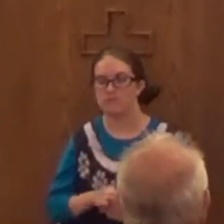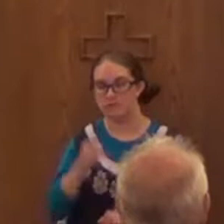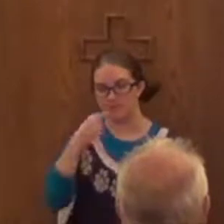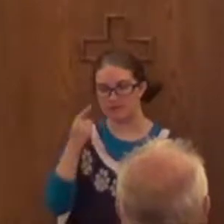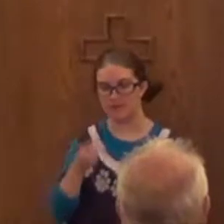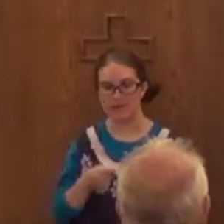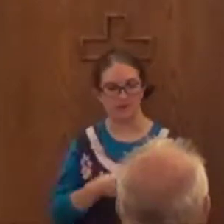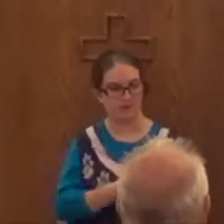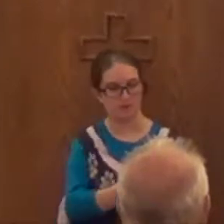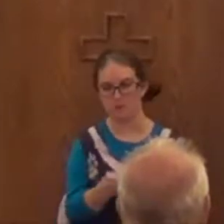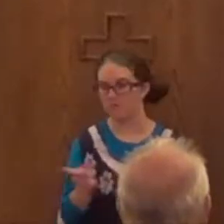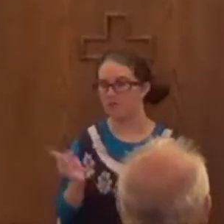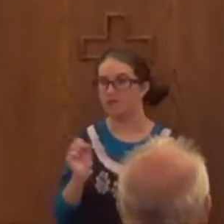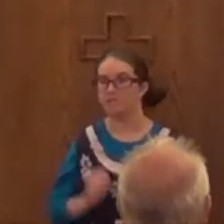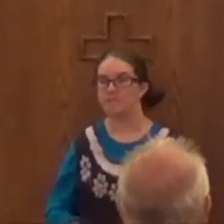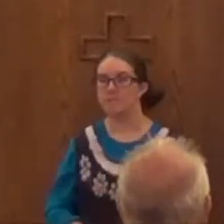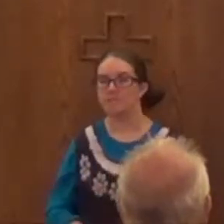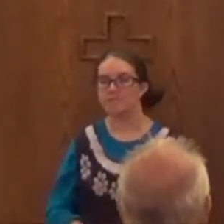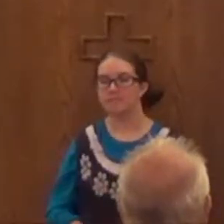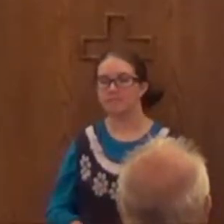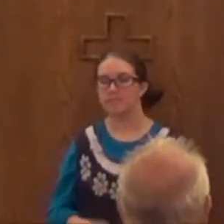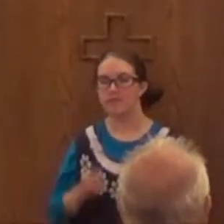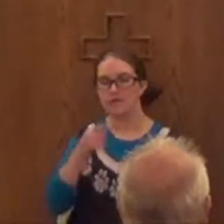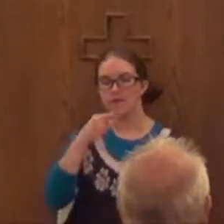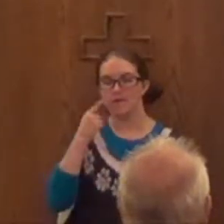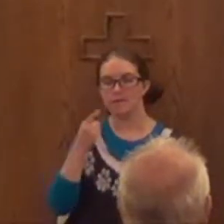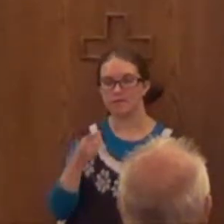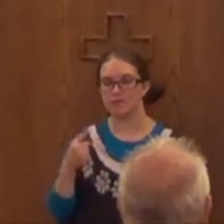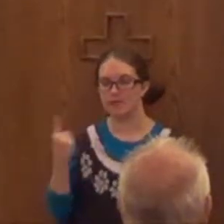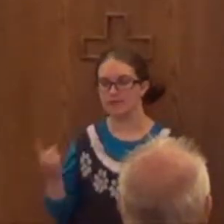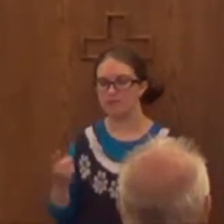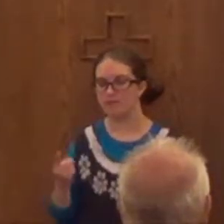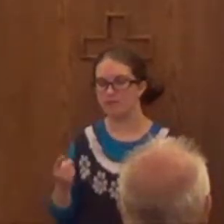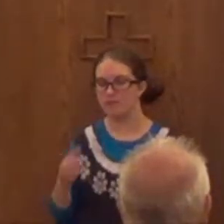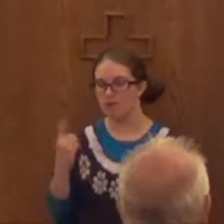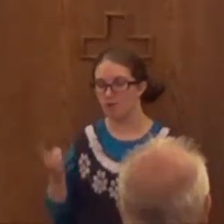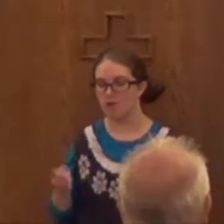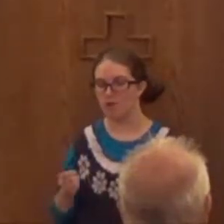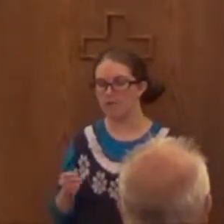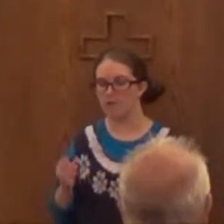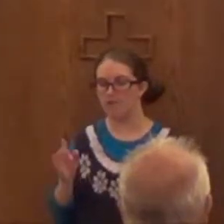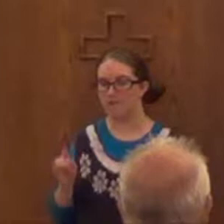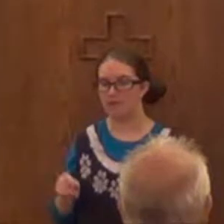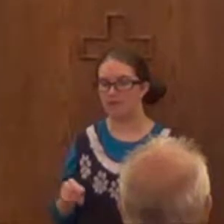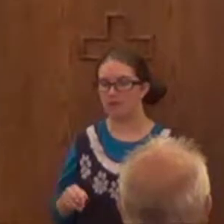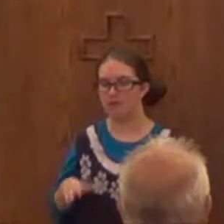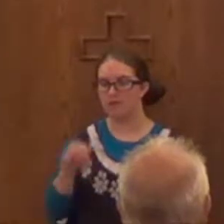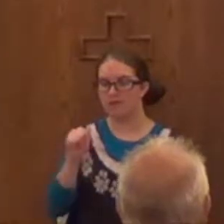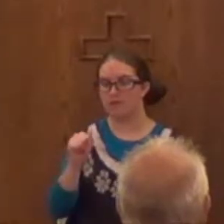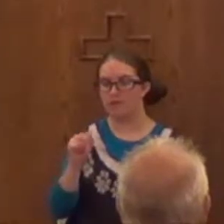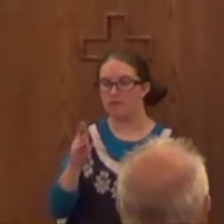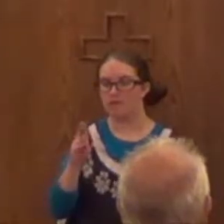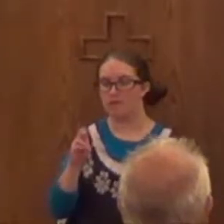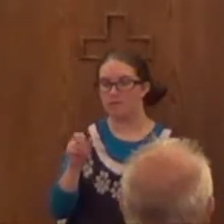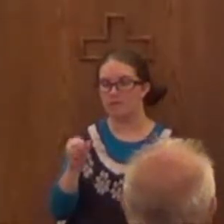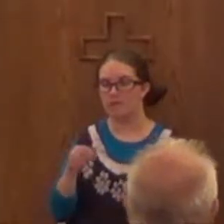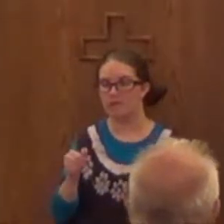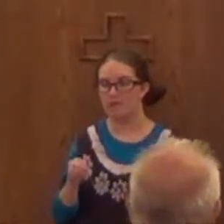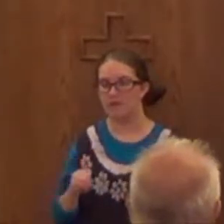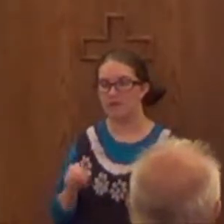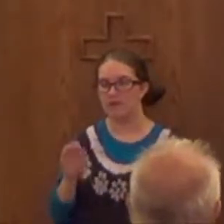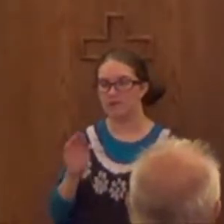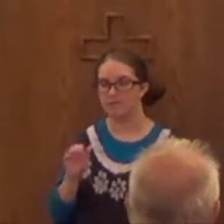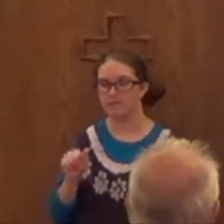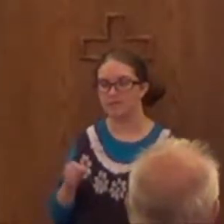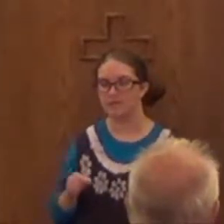say it to somebody. If you were to tell somebody, let alone somebody at the age of Abraham, that your